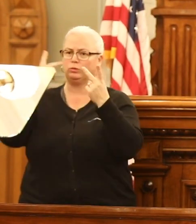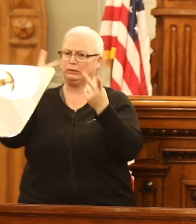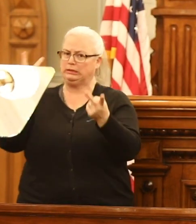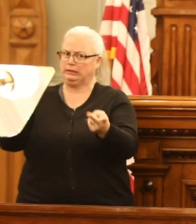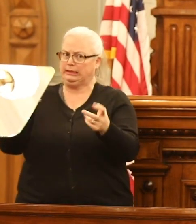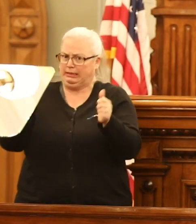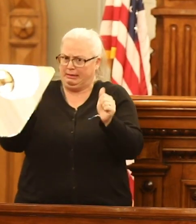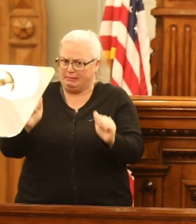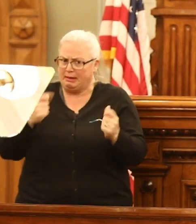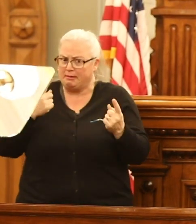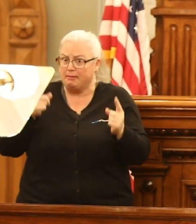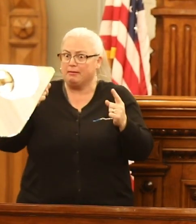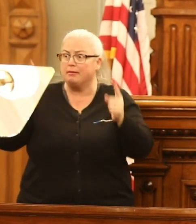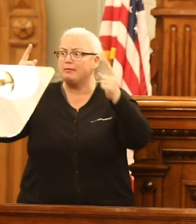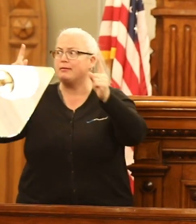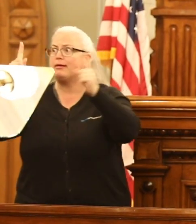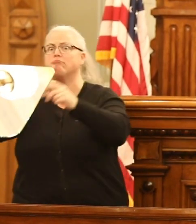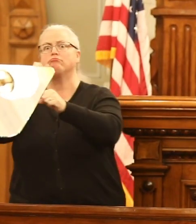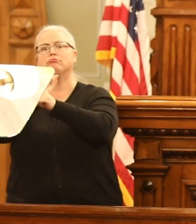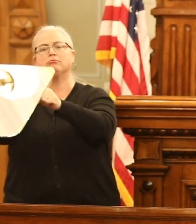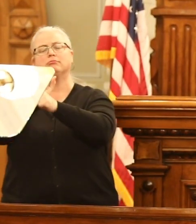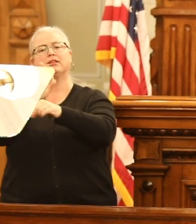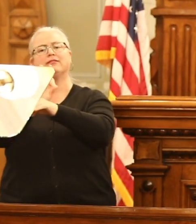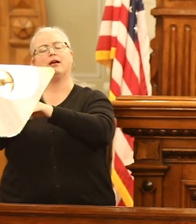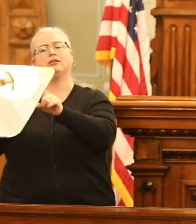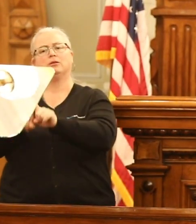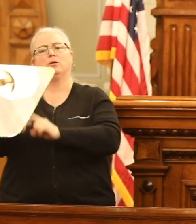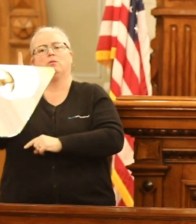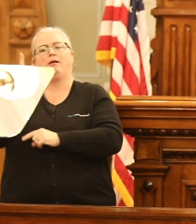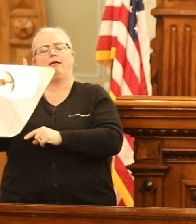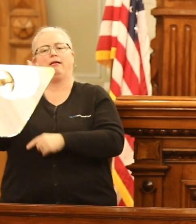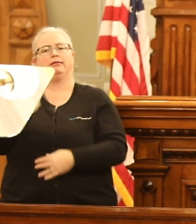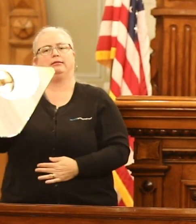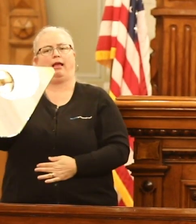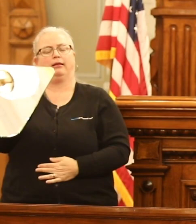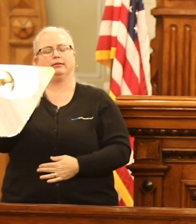can happen when we truly act as one Kansas.